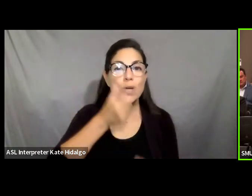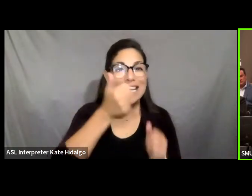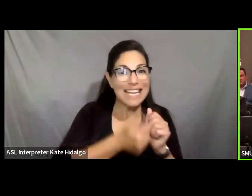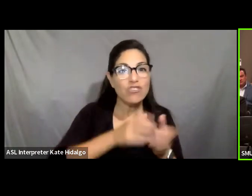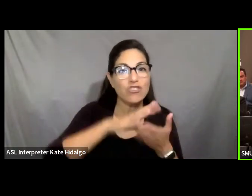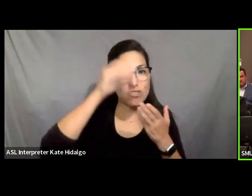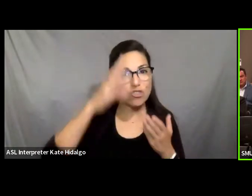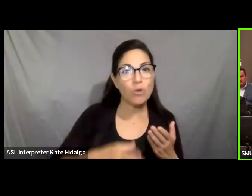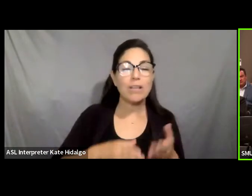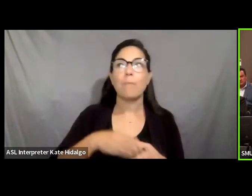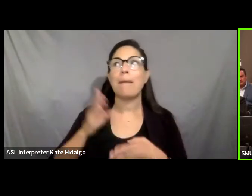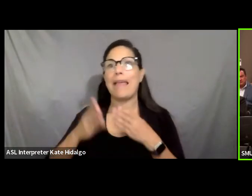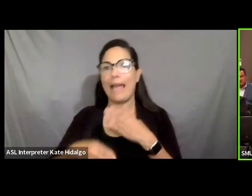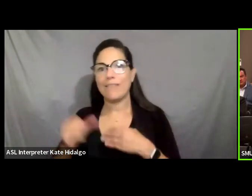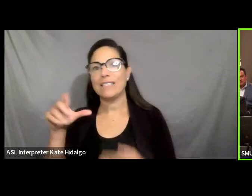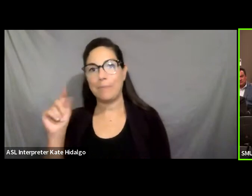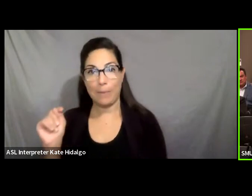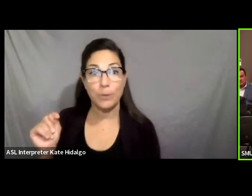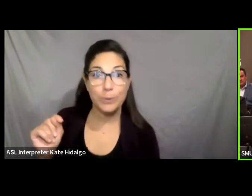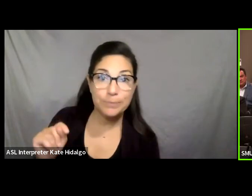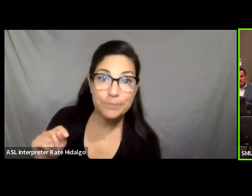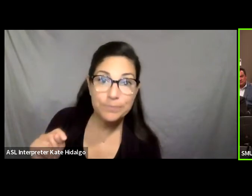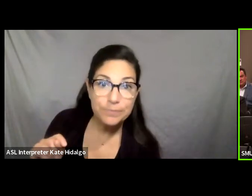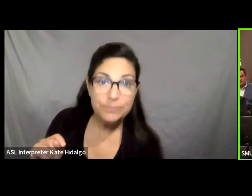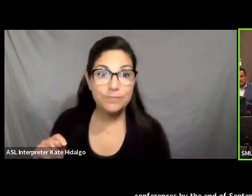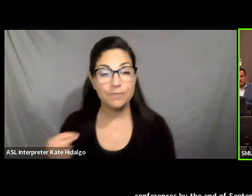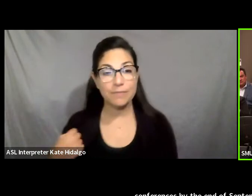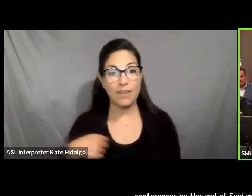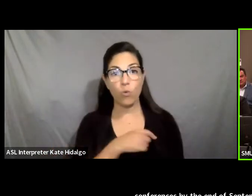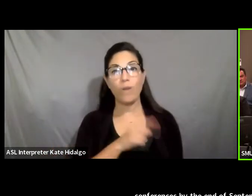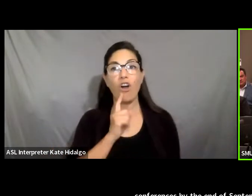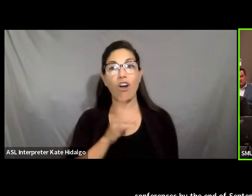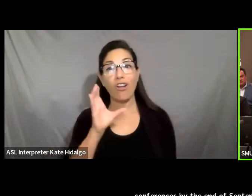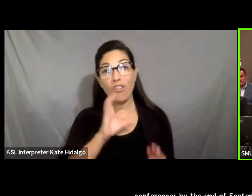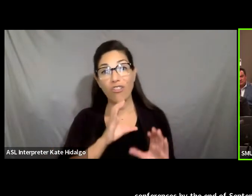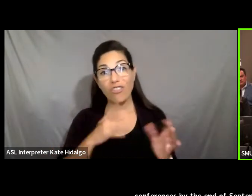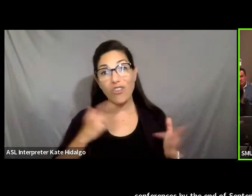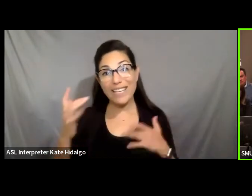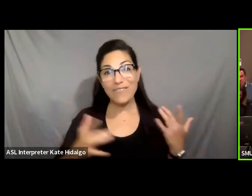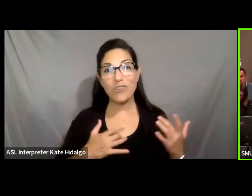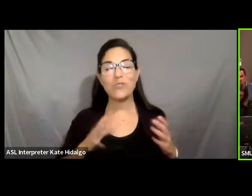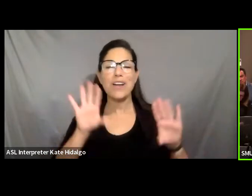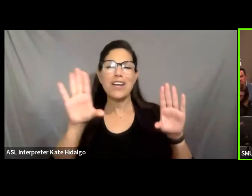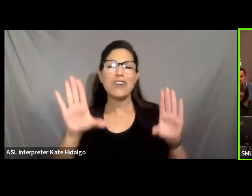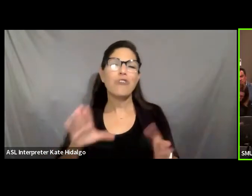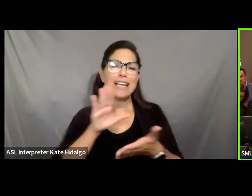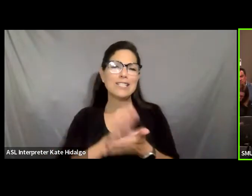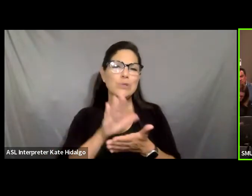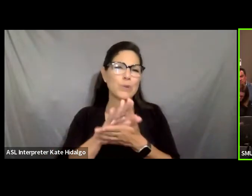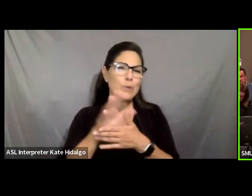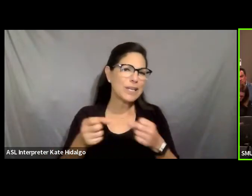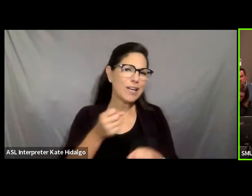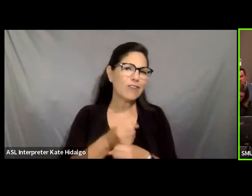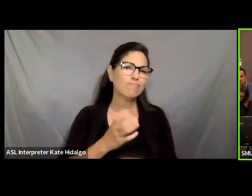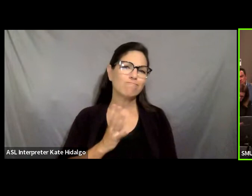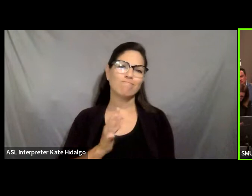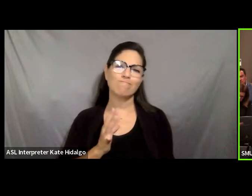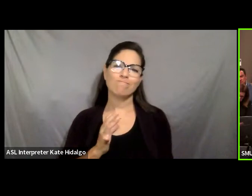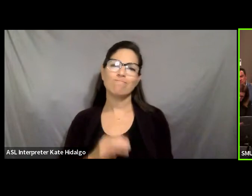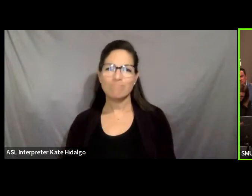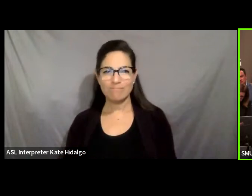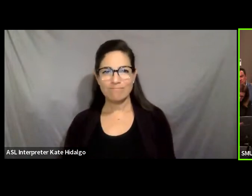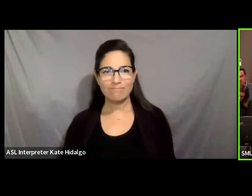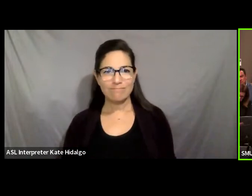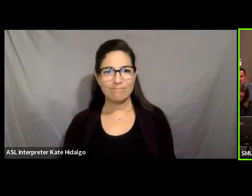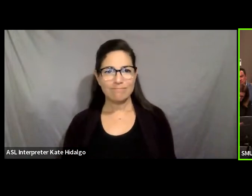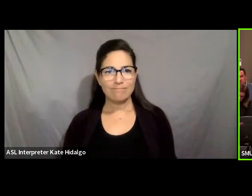by the end of September. We are looking forward to a great school year. It's